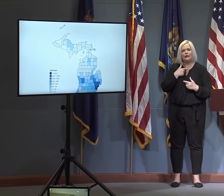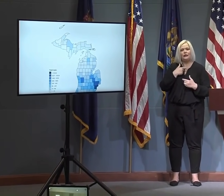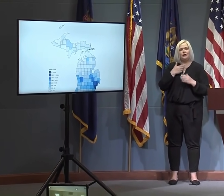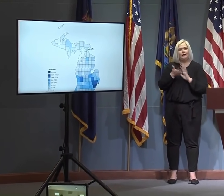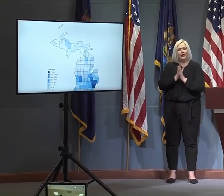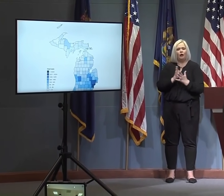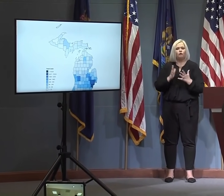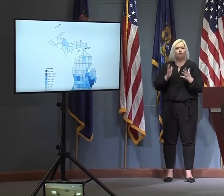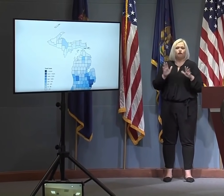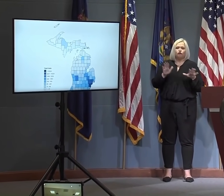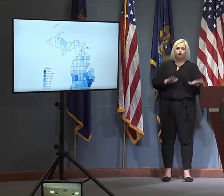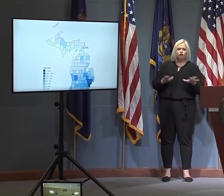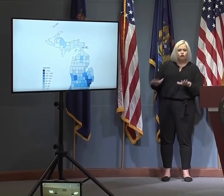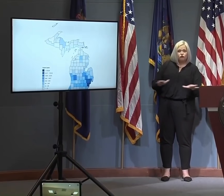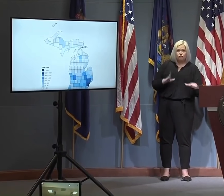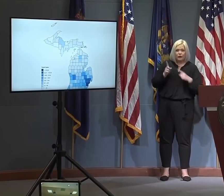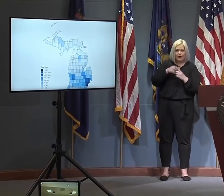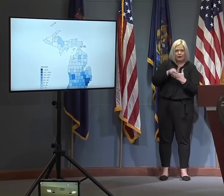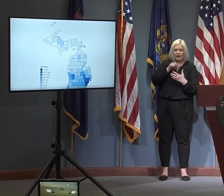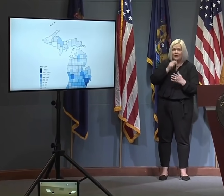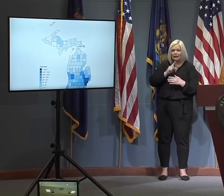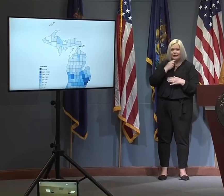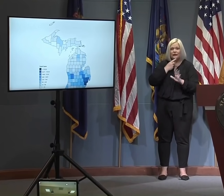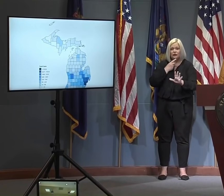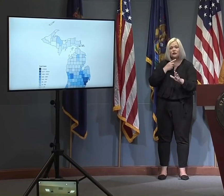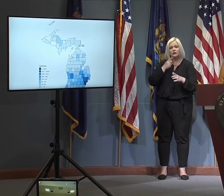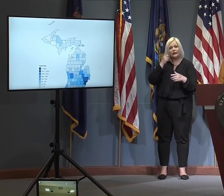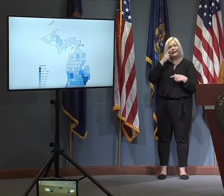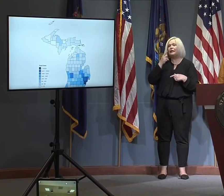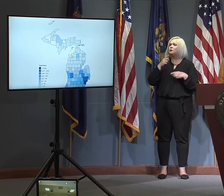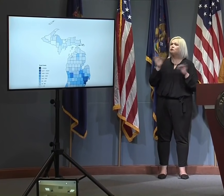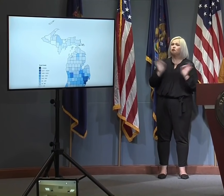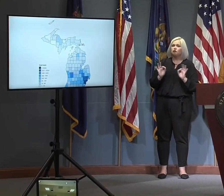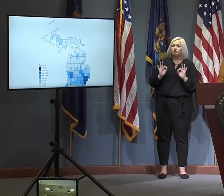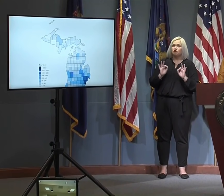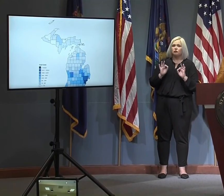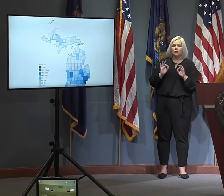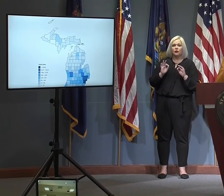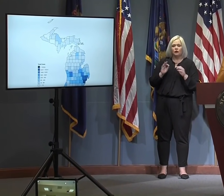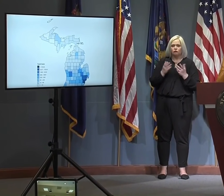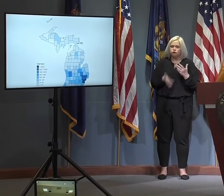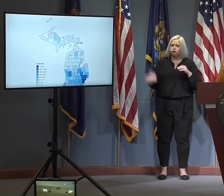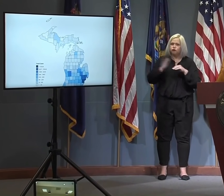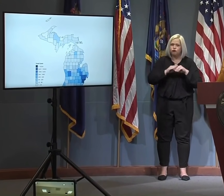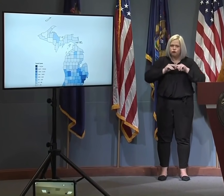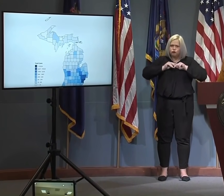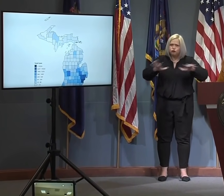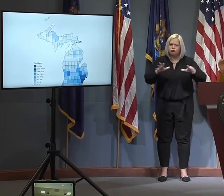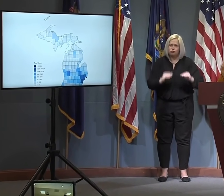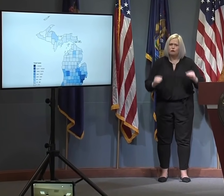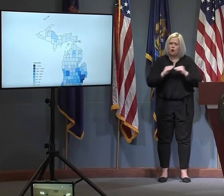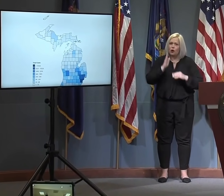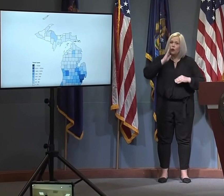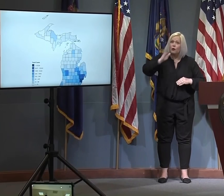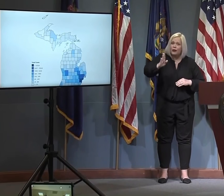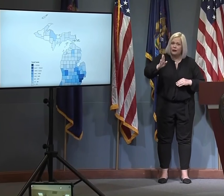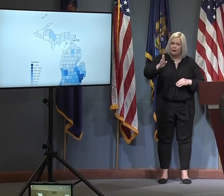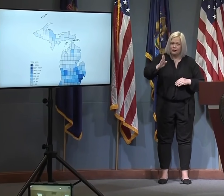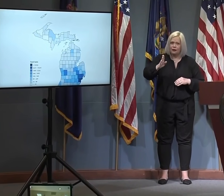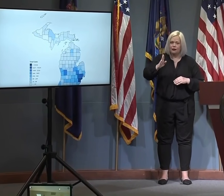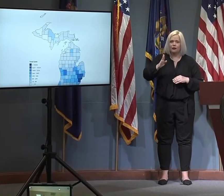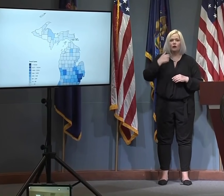we let our guard down. And that's why every one of us must continue to do our part so we can keep taking these steps